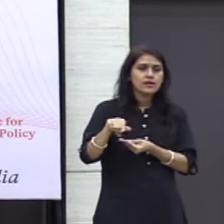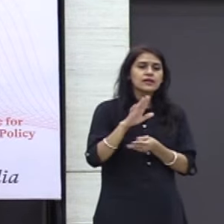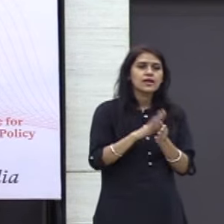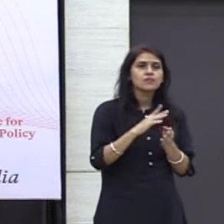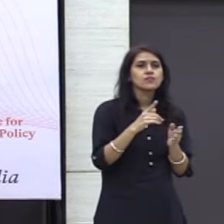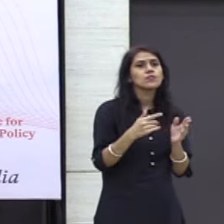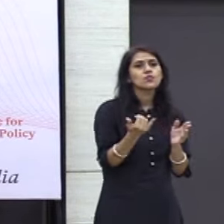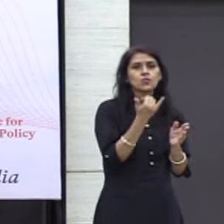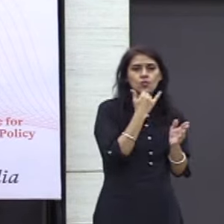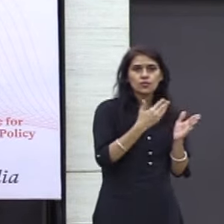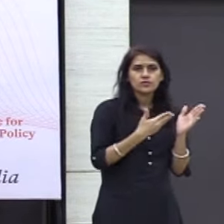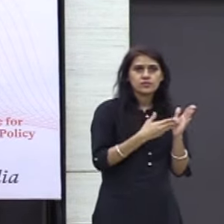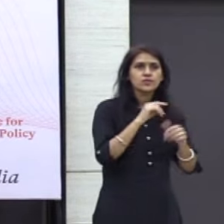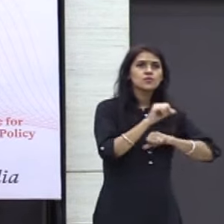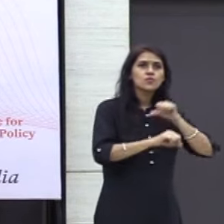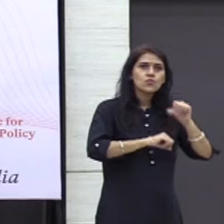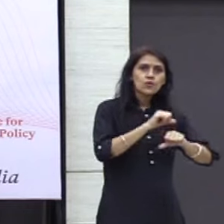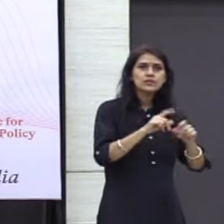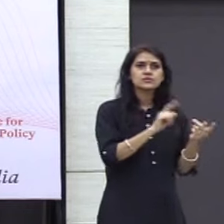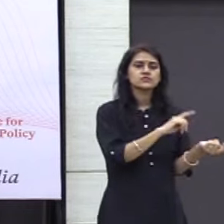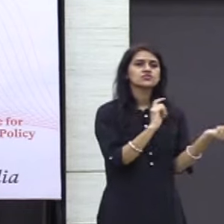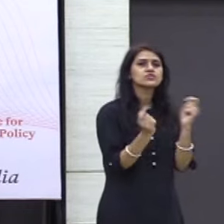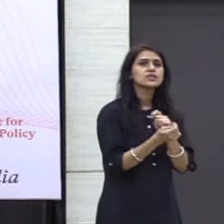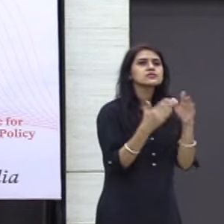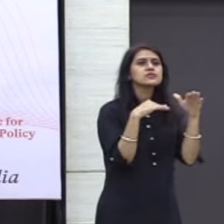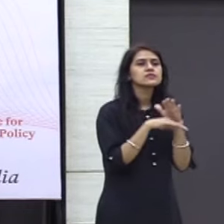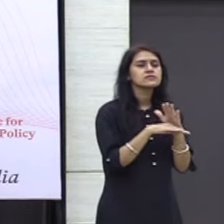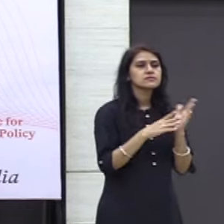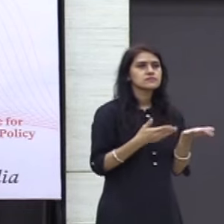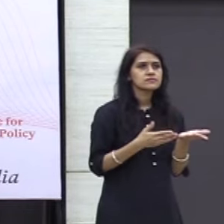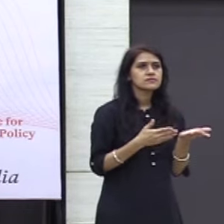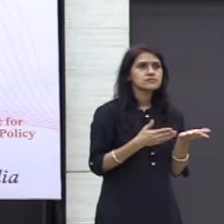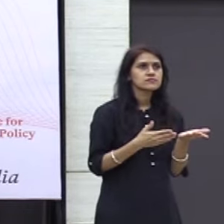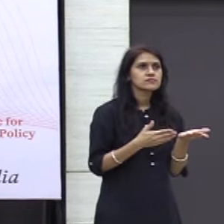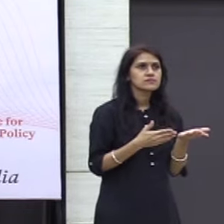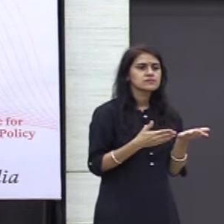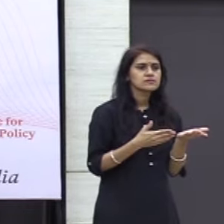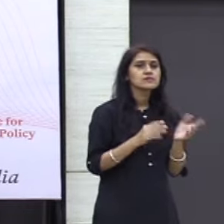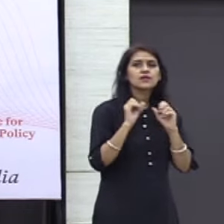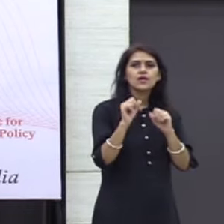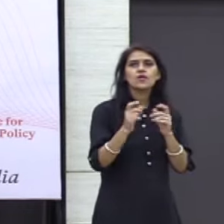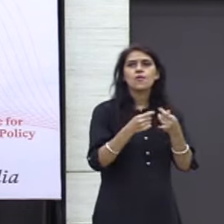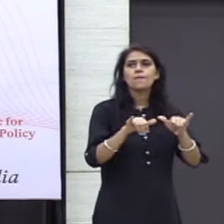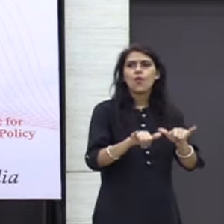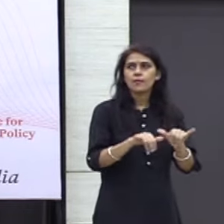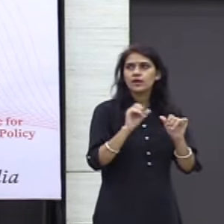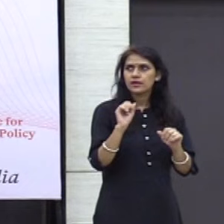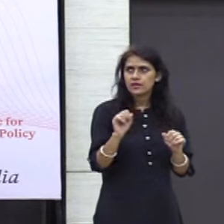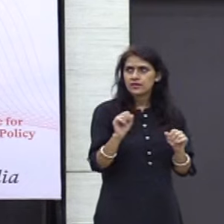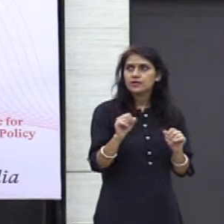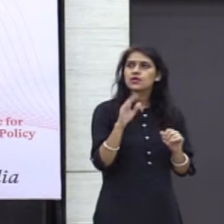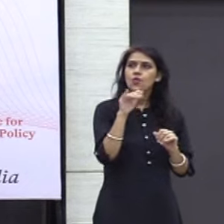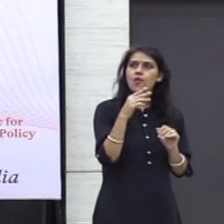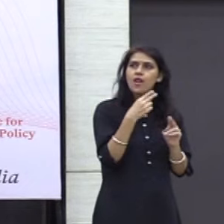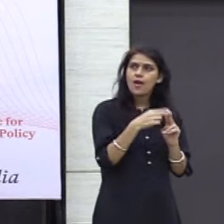crime are converted into untainted property, then it would amount to money